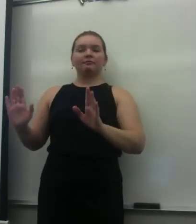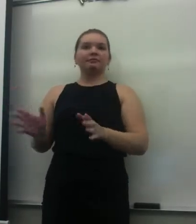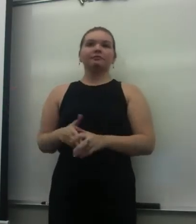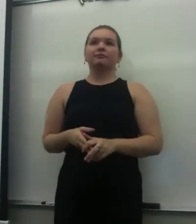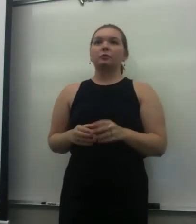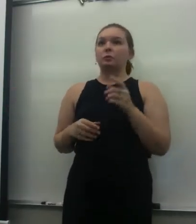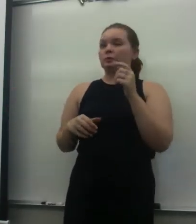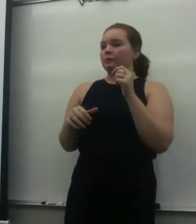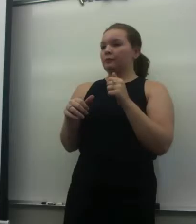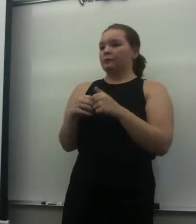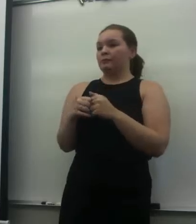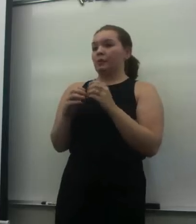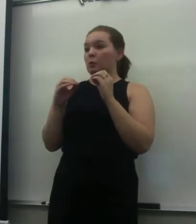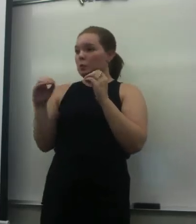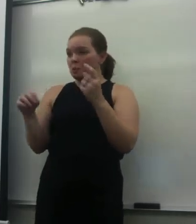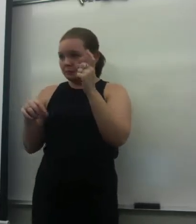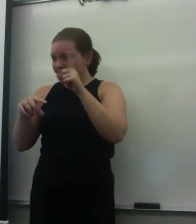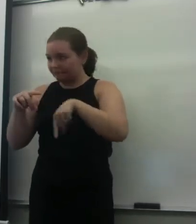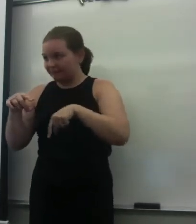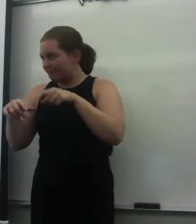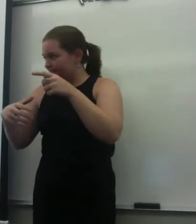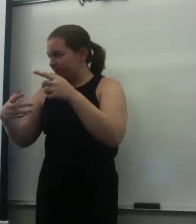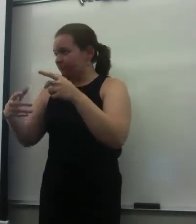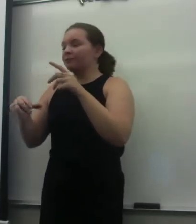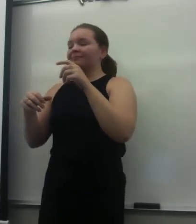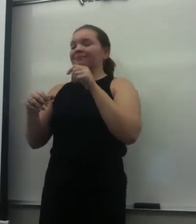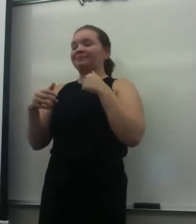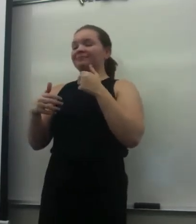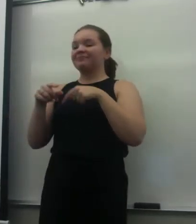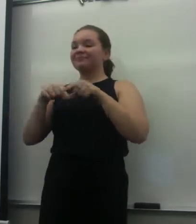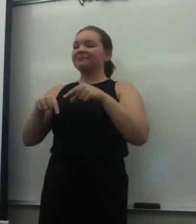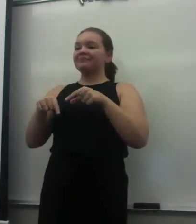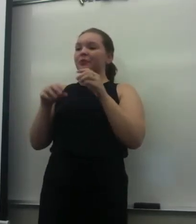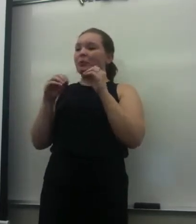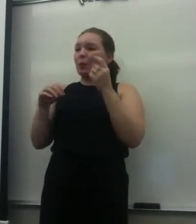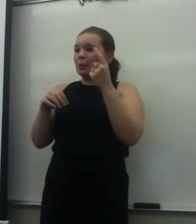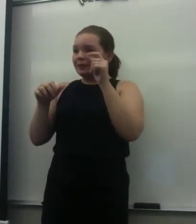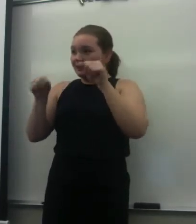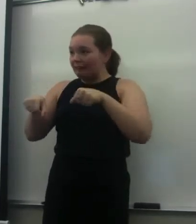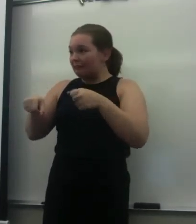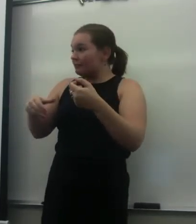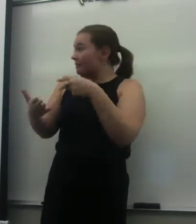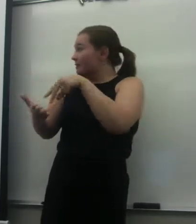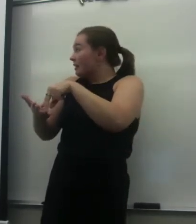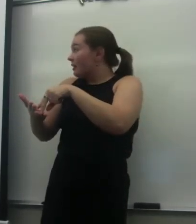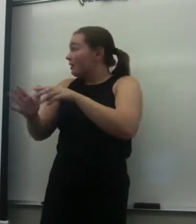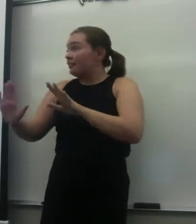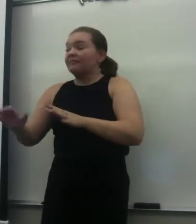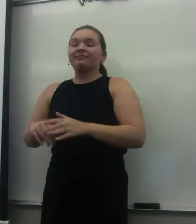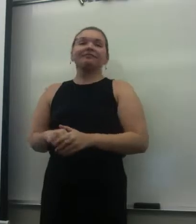of. And that is because they want to, again, make sure everyone's safe. The judge